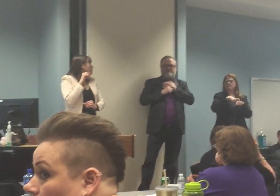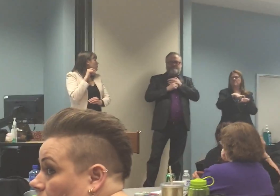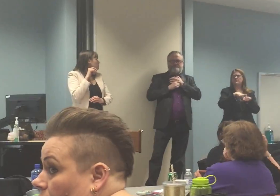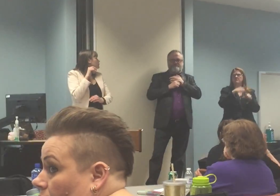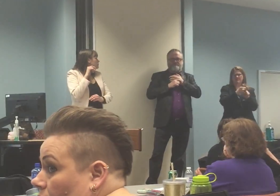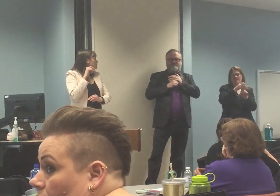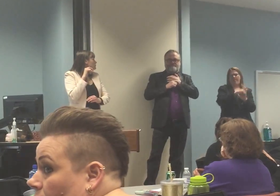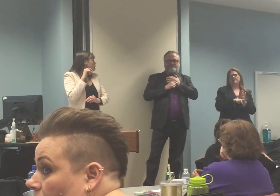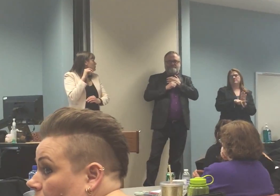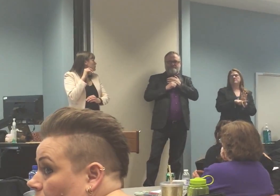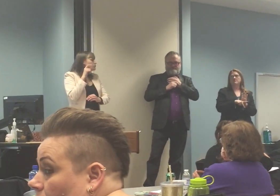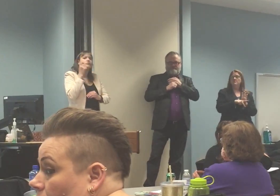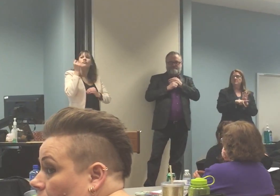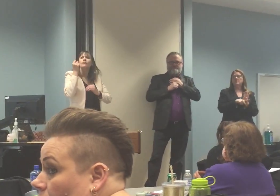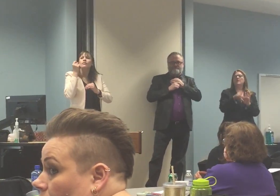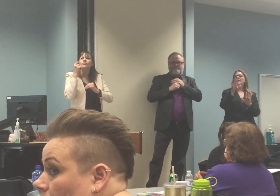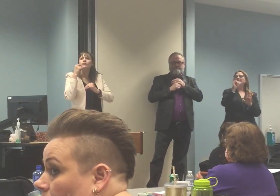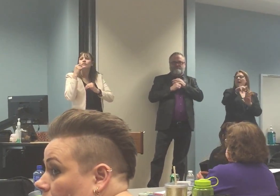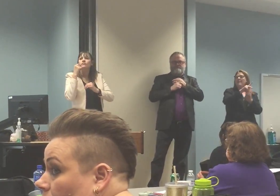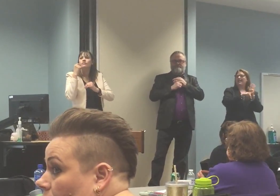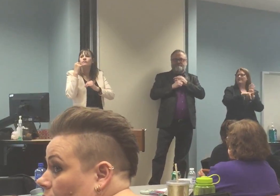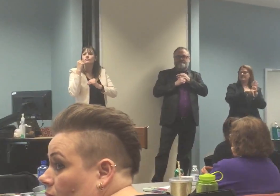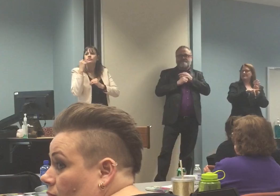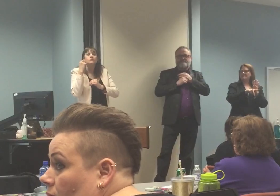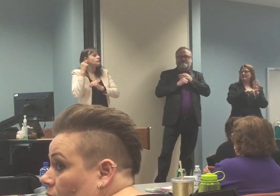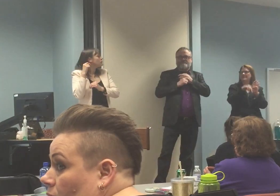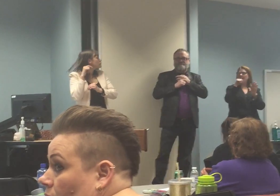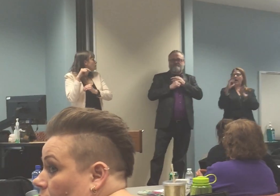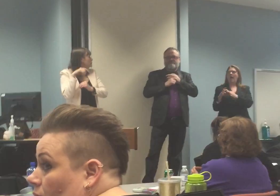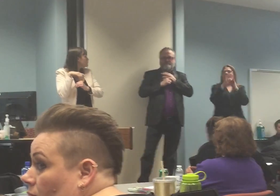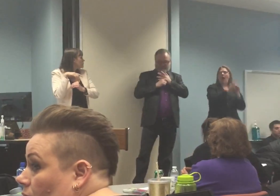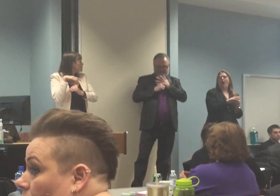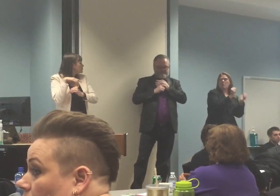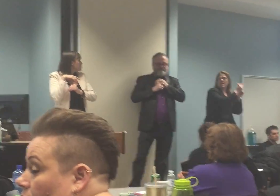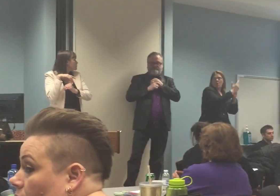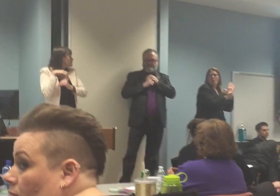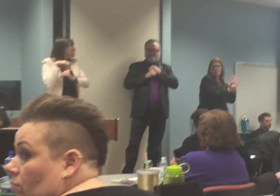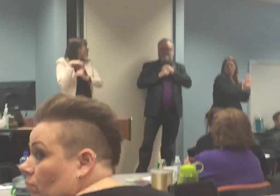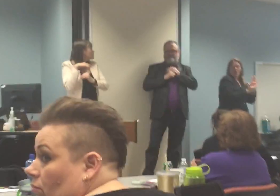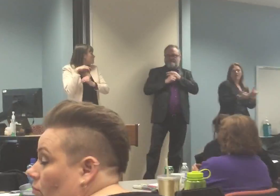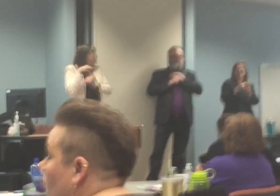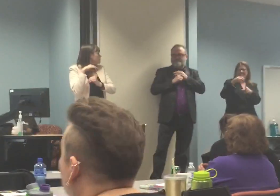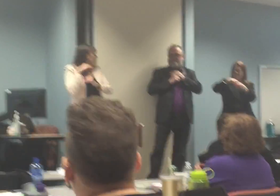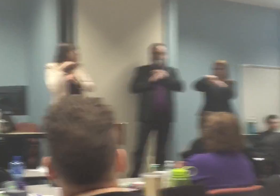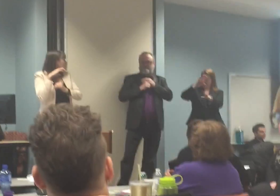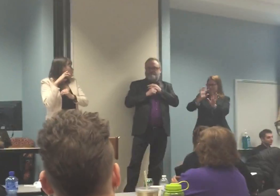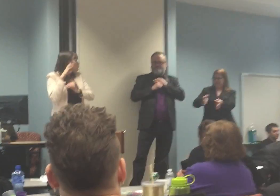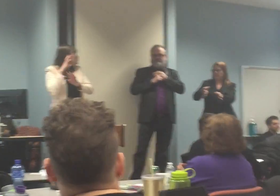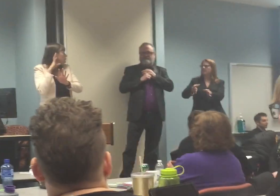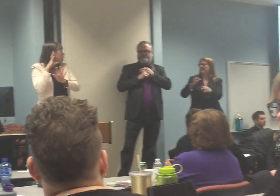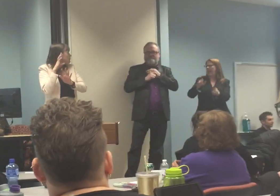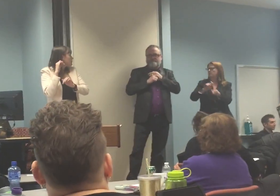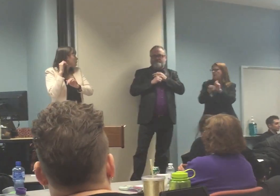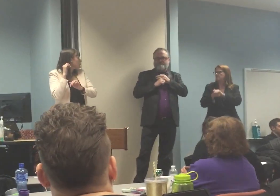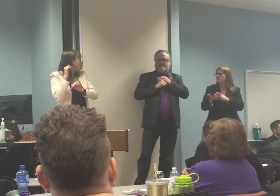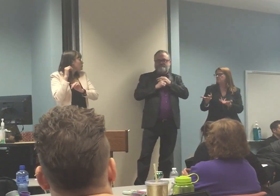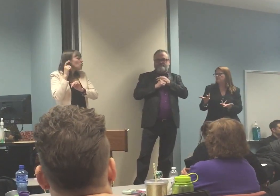it's an internal policy, that policy is not linked to the law. It is an internal decision which can be